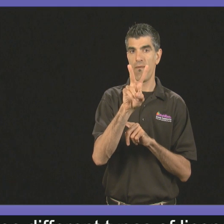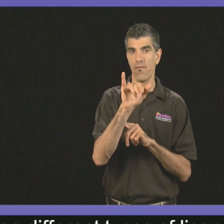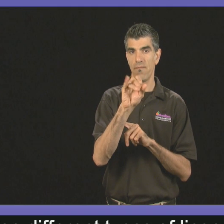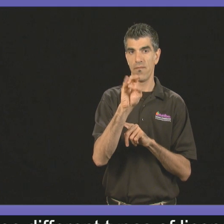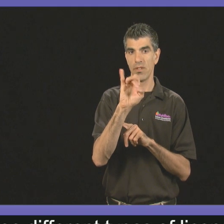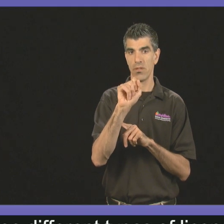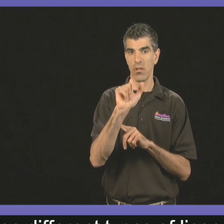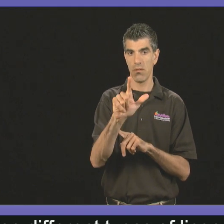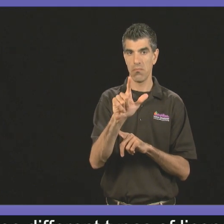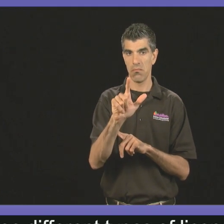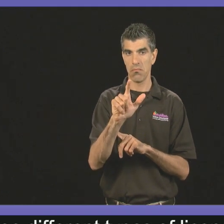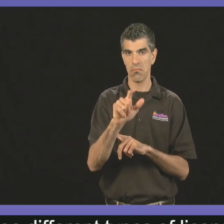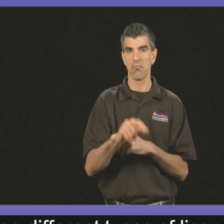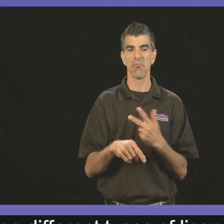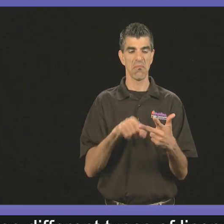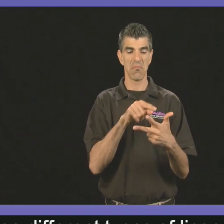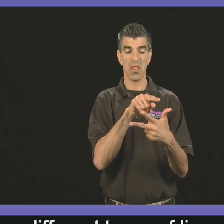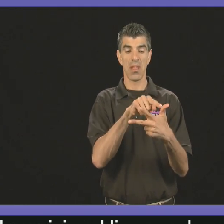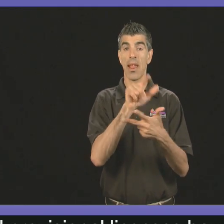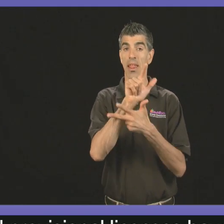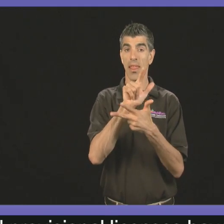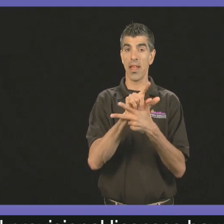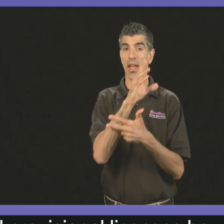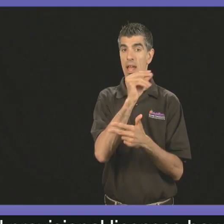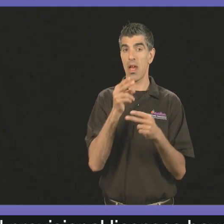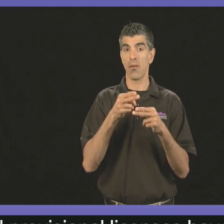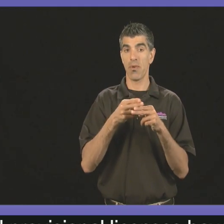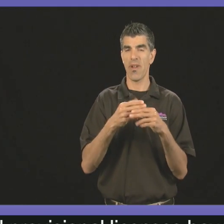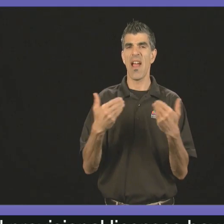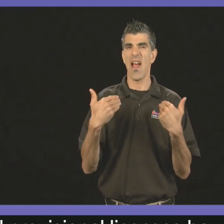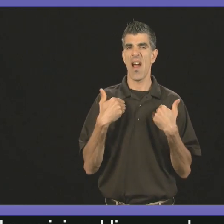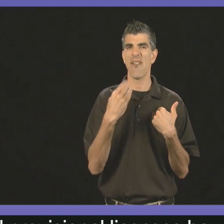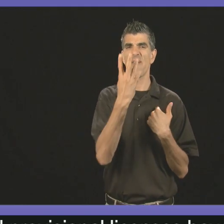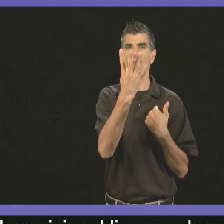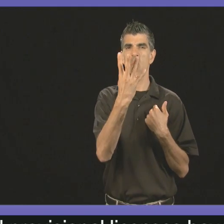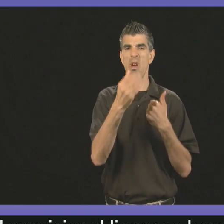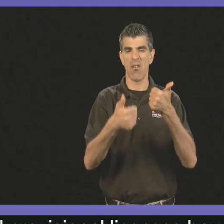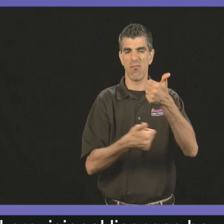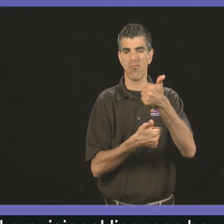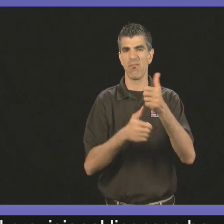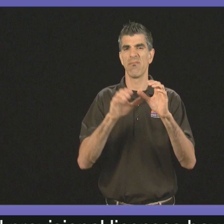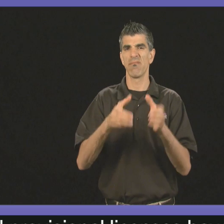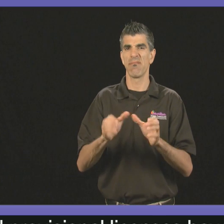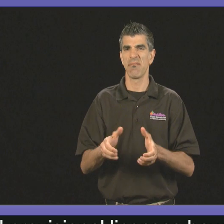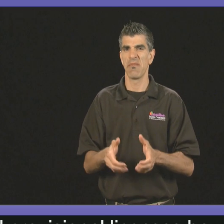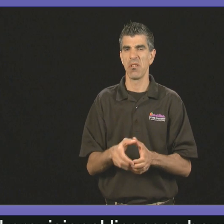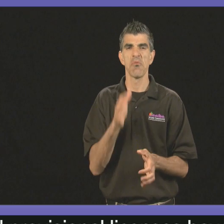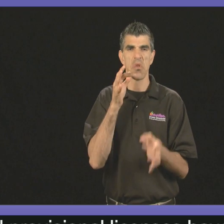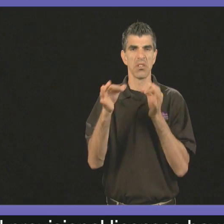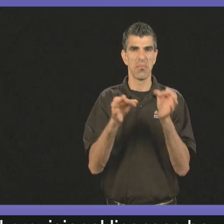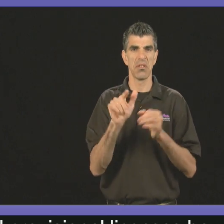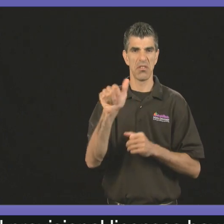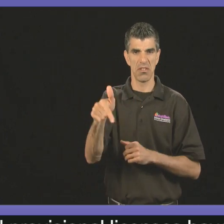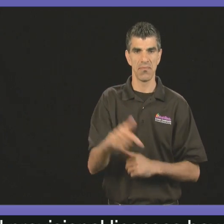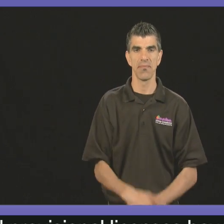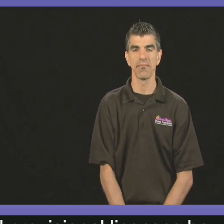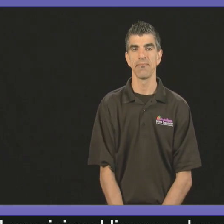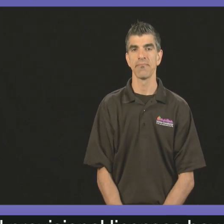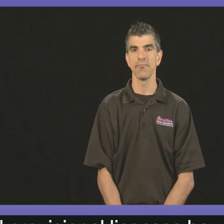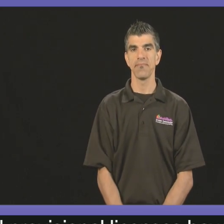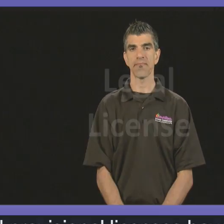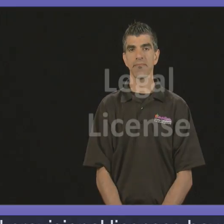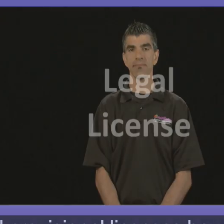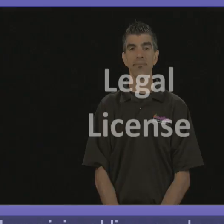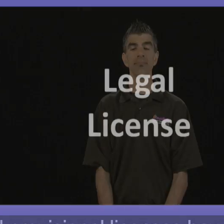and provisional. The legal and provisional licenses have four subcategories that will be